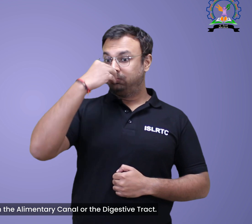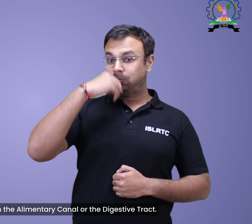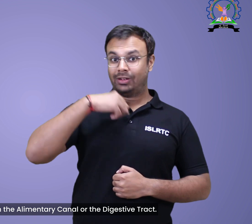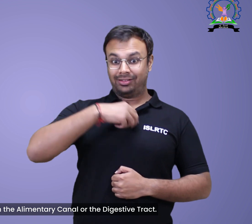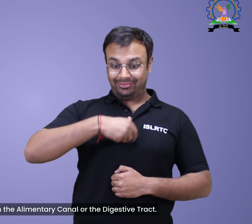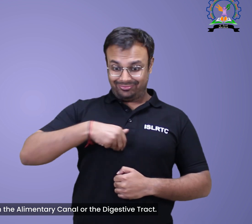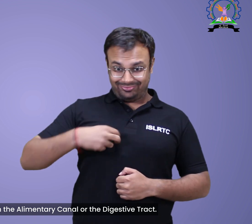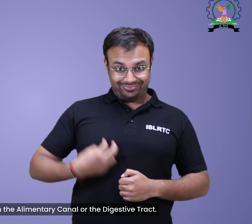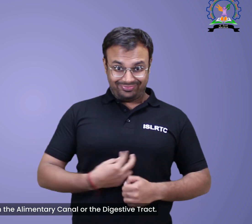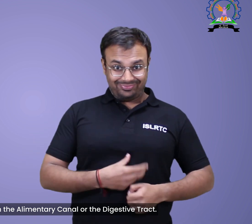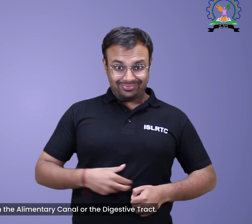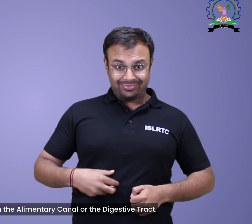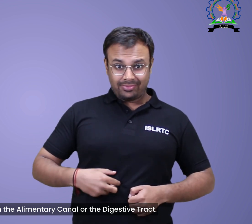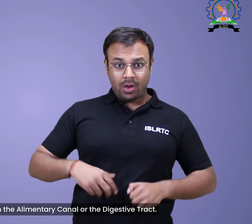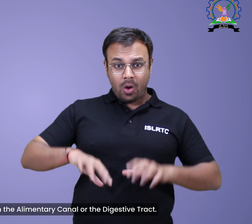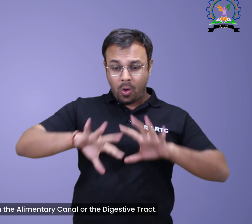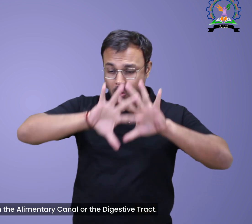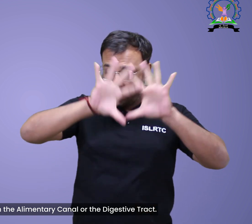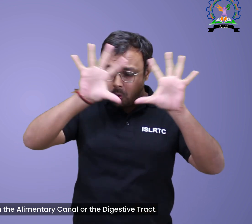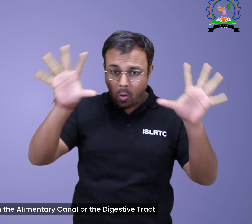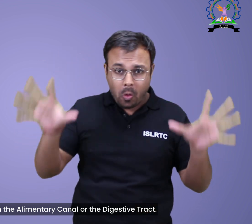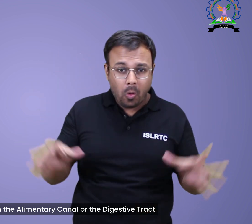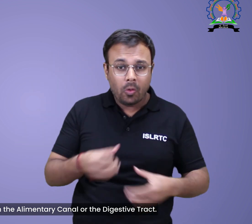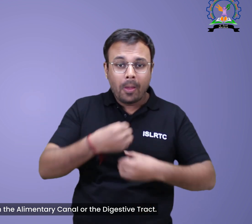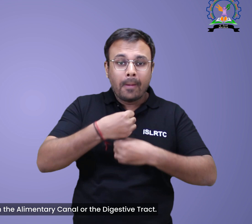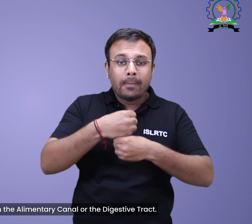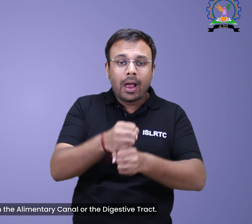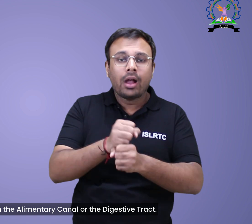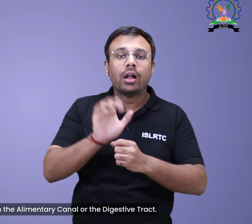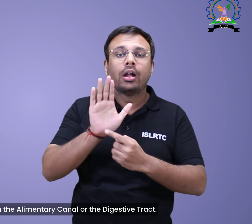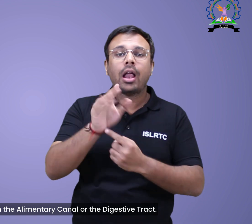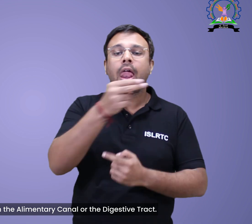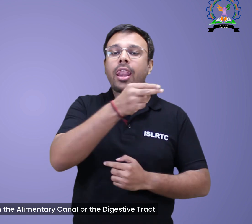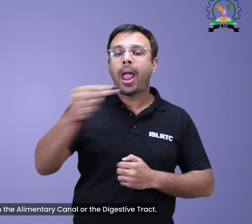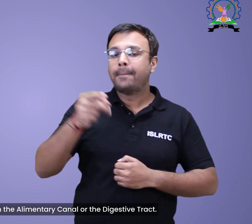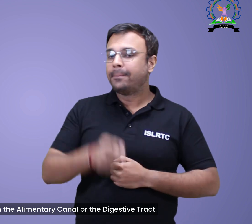These parts together form the alimentary canal or the digestive tract.